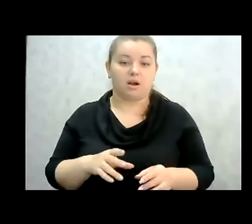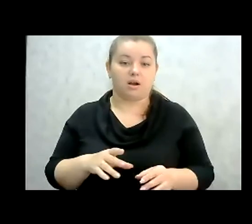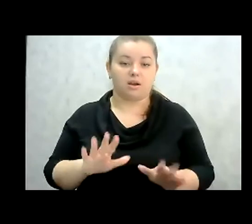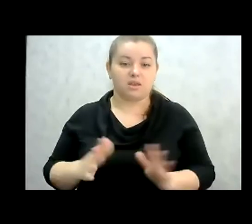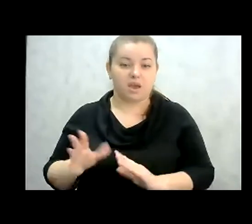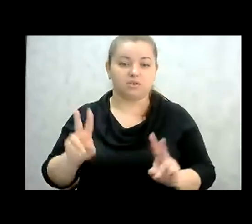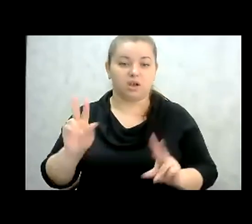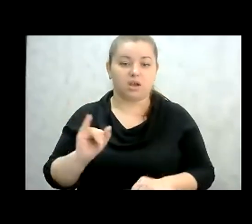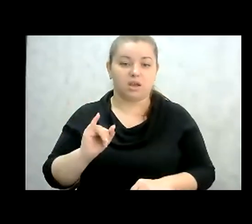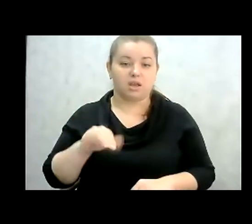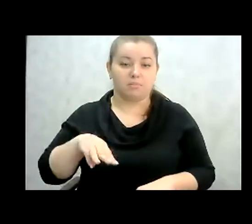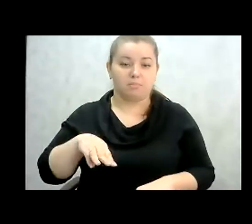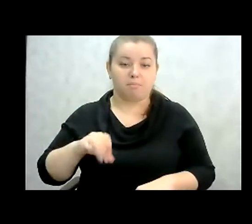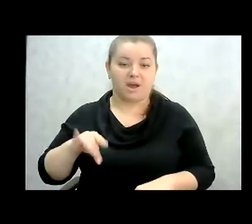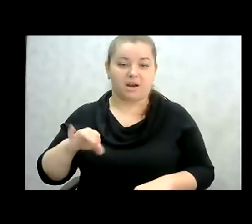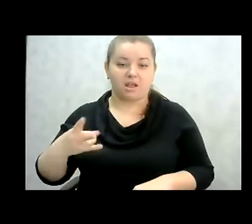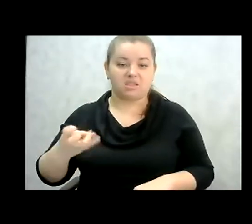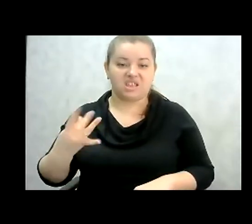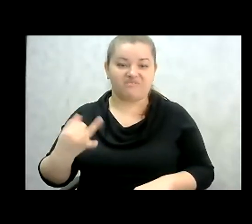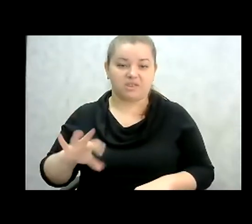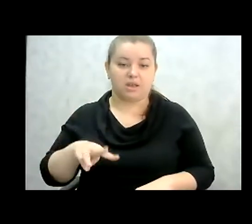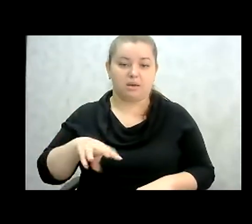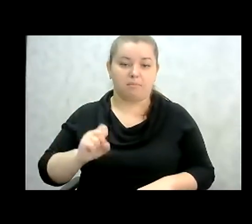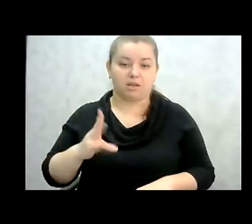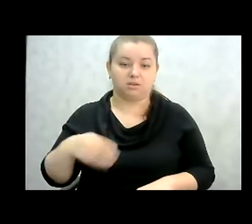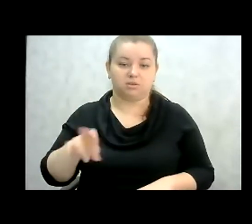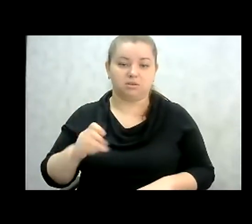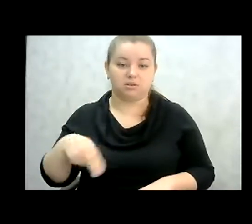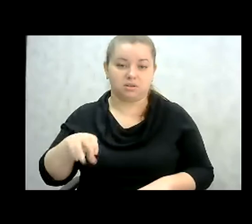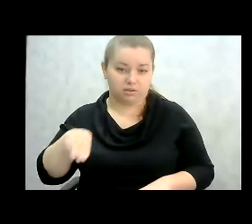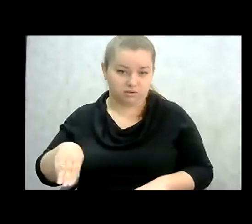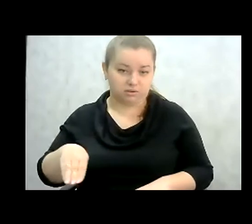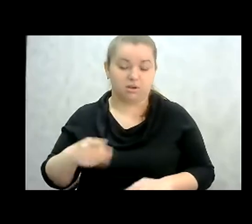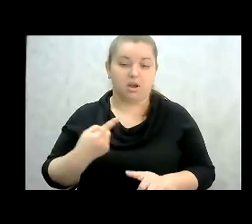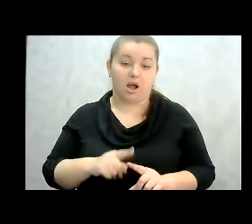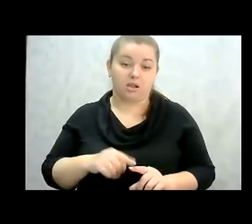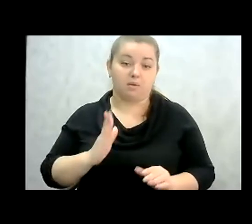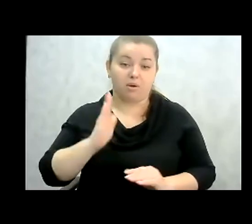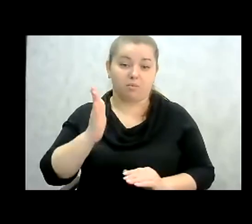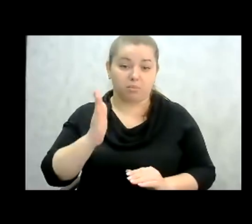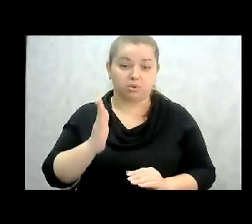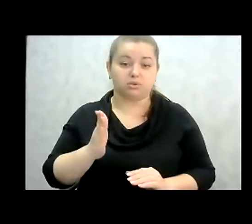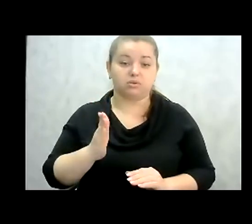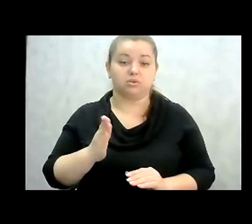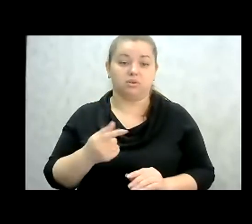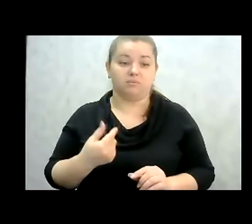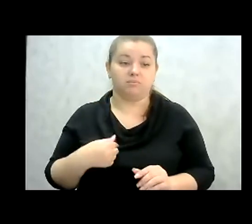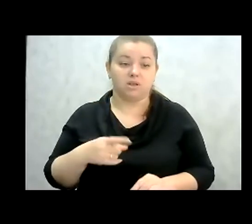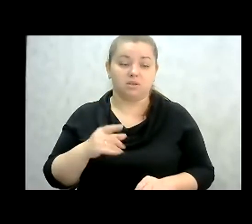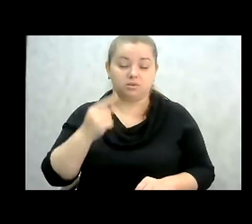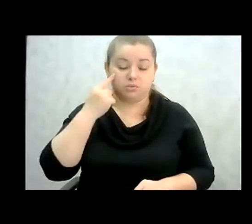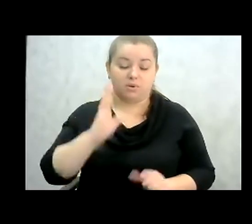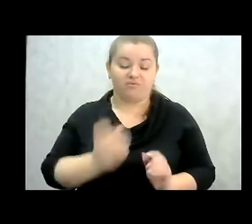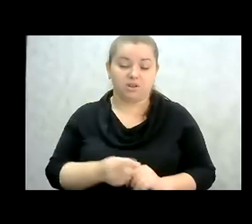We often discussed the imperative mandate issue,